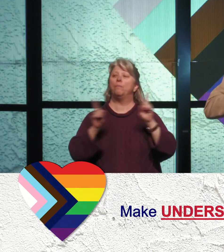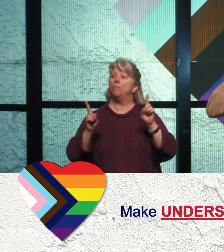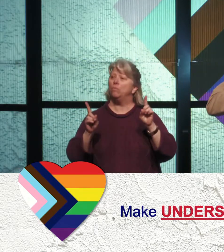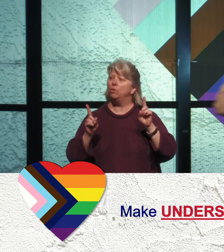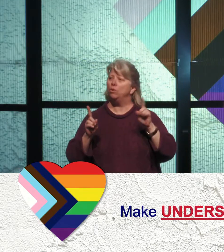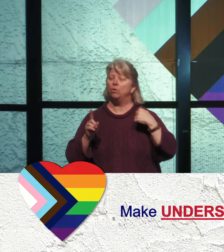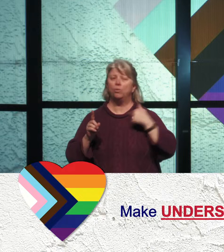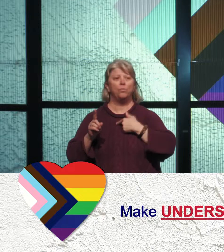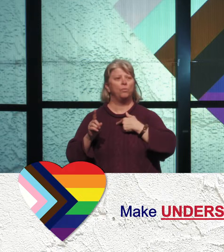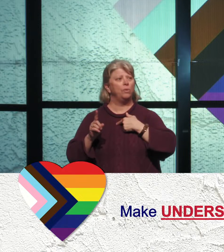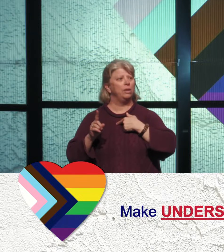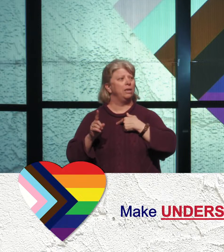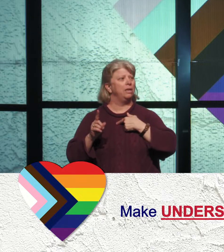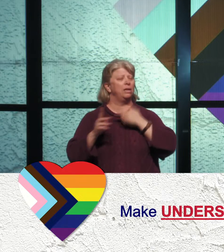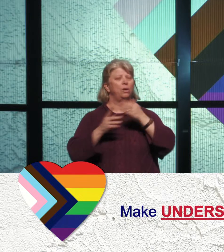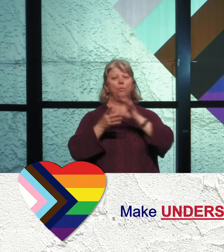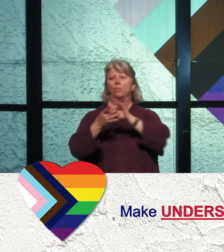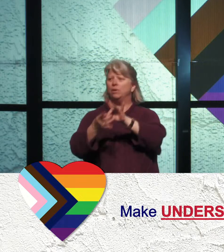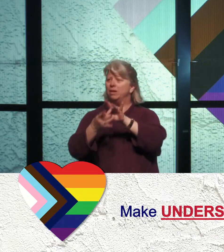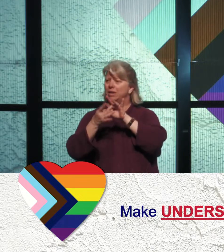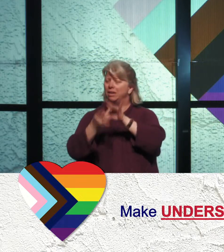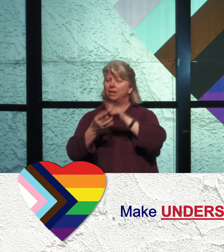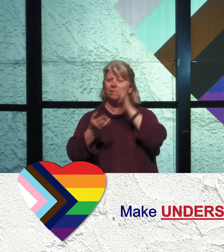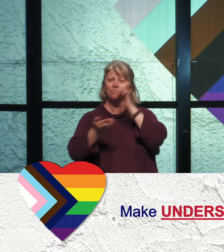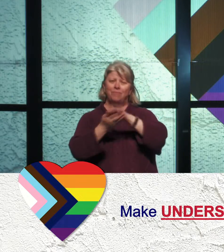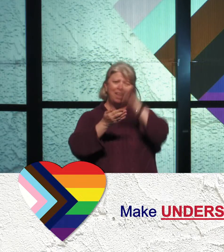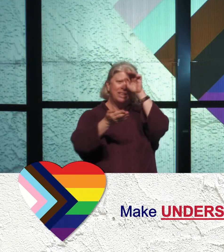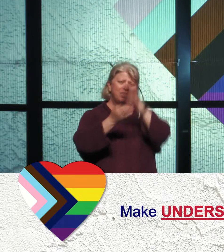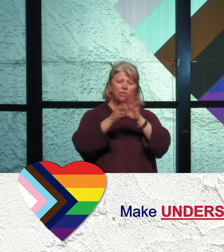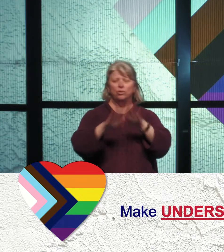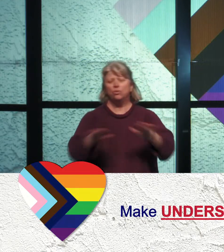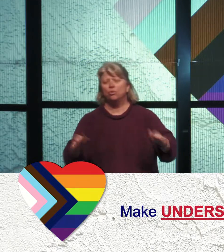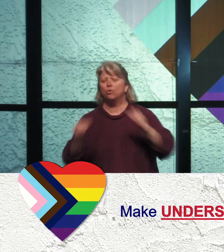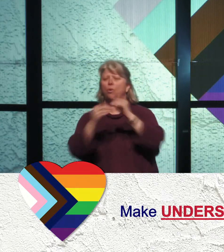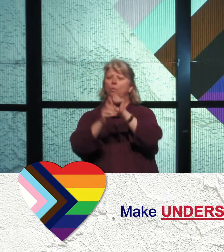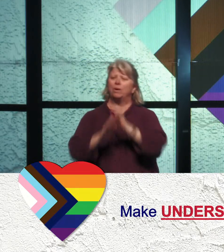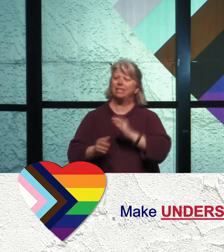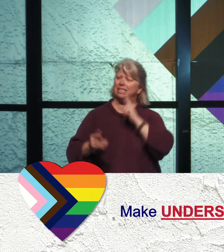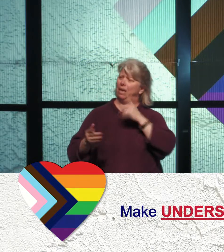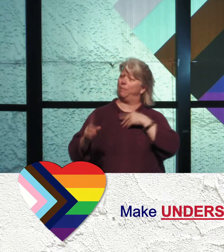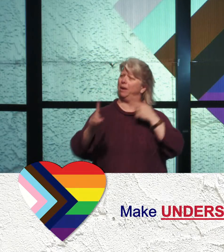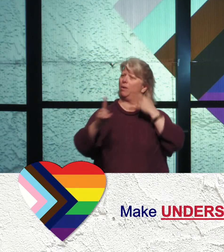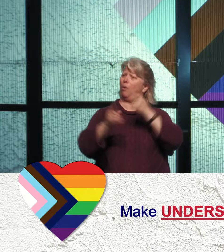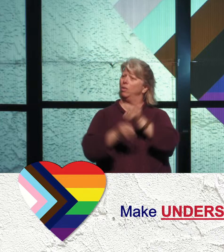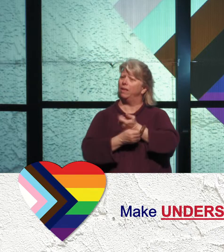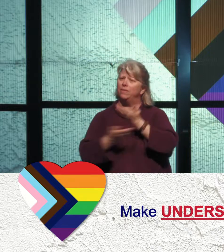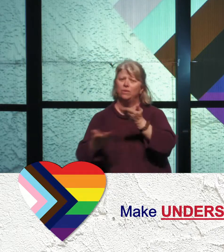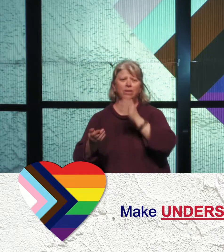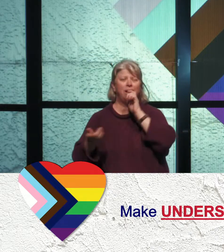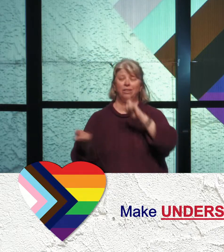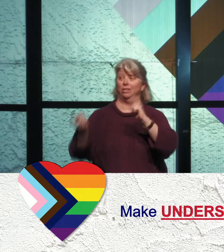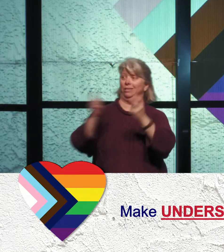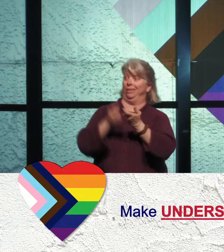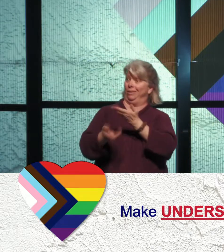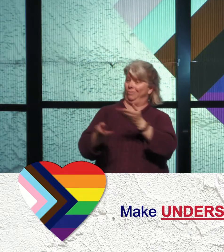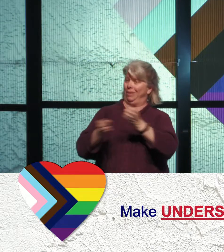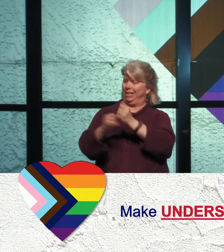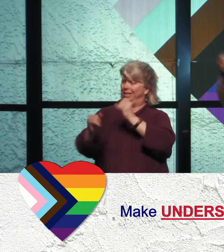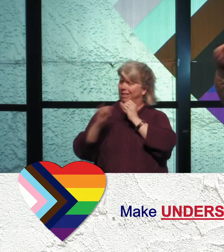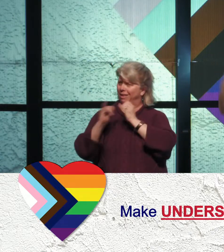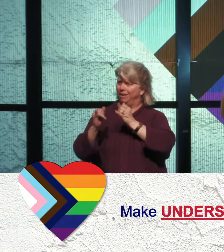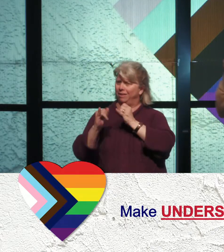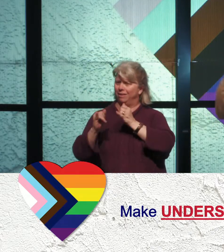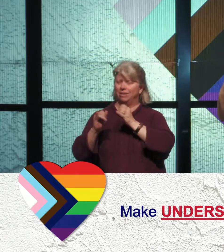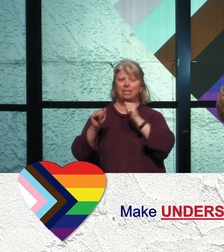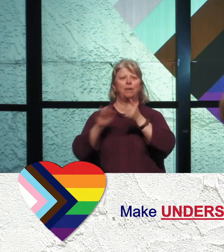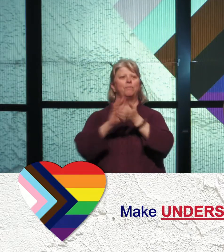But if we came into our relationships, like with our spouses and our children and our coworkers, and said, my goal in loving you is not to change you, make you like me, so that